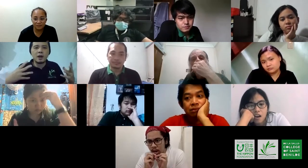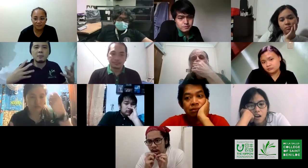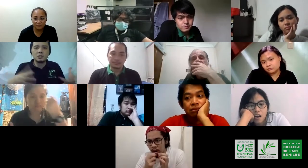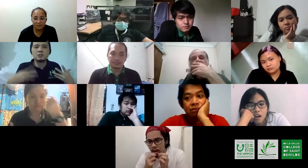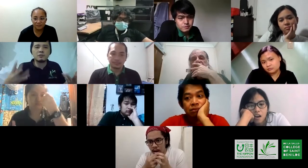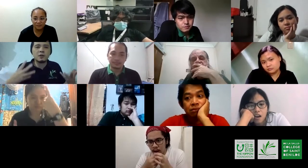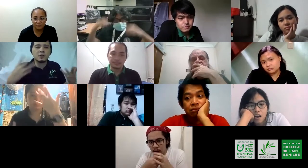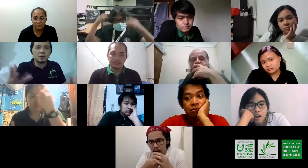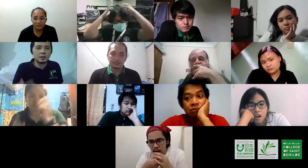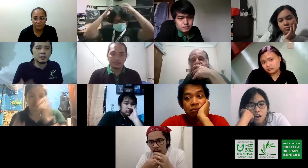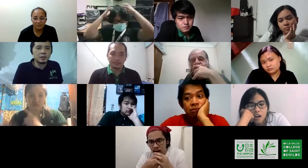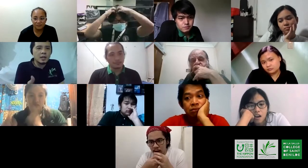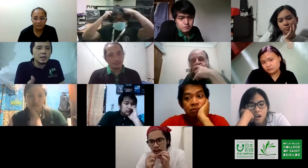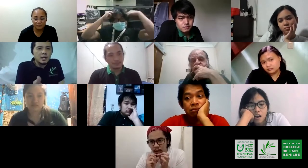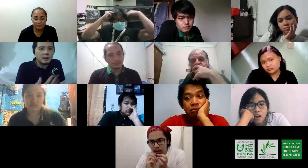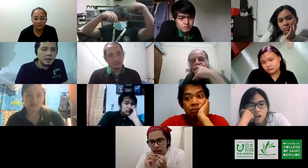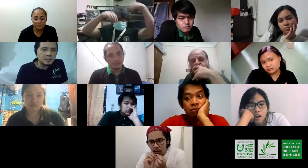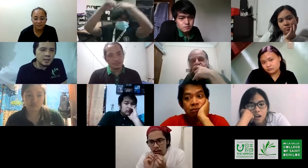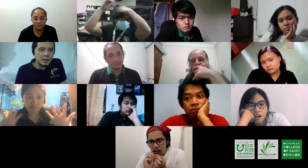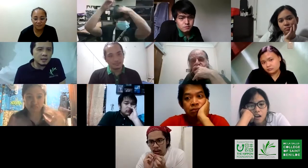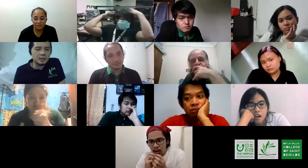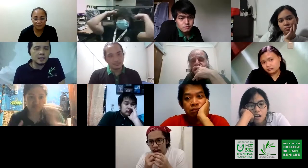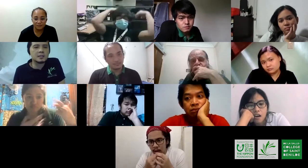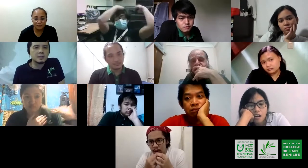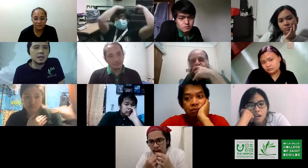much you've learned. And Meng saying, yes,